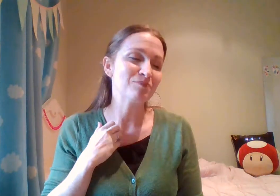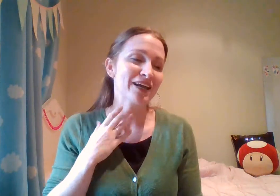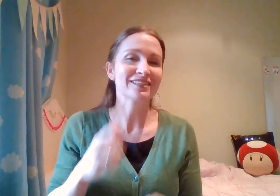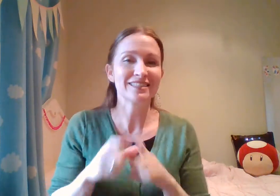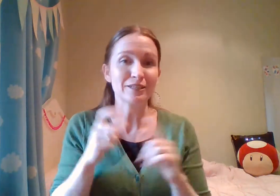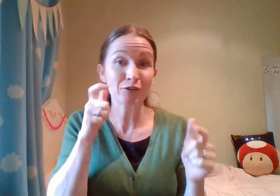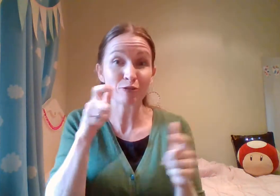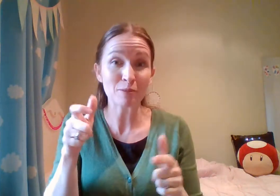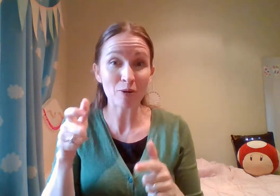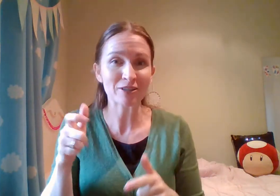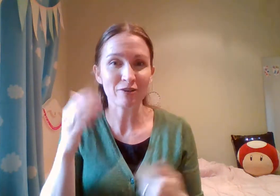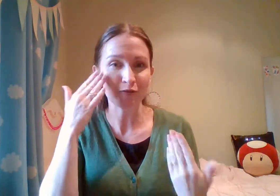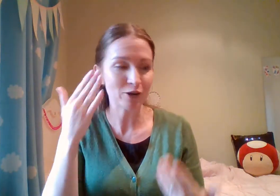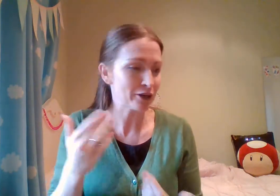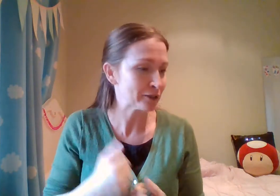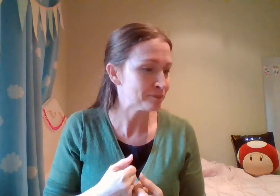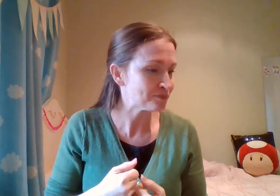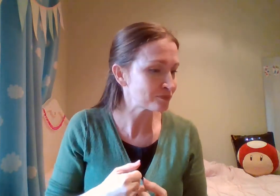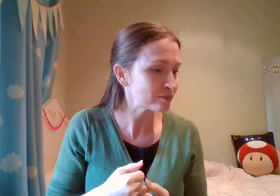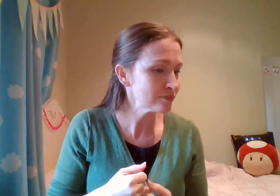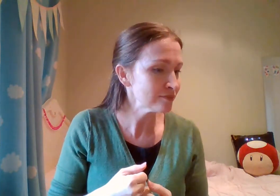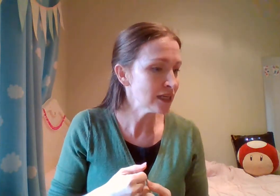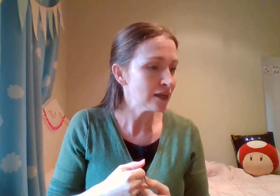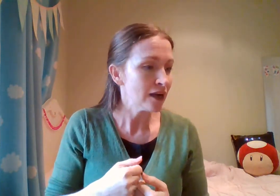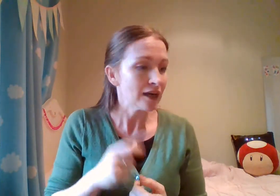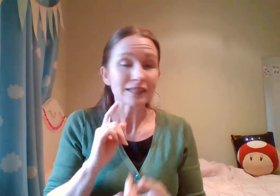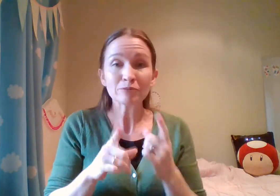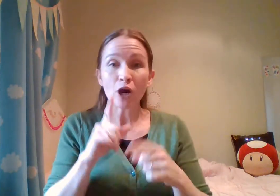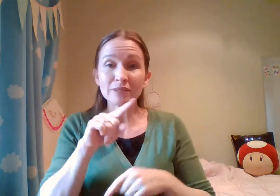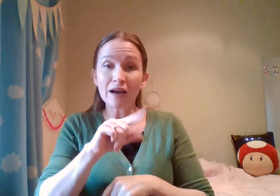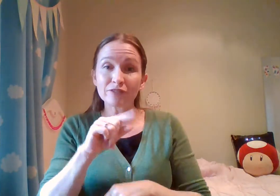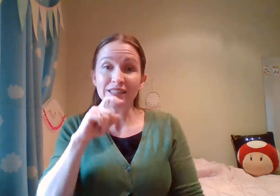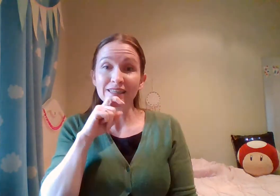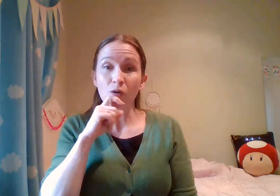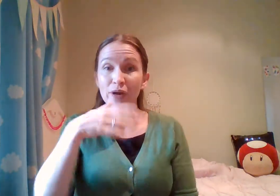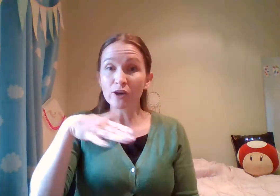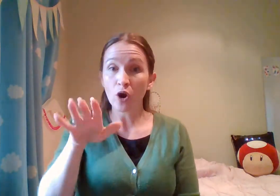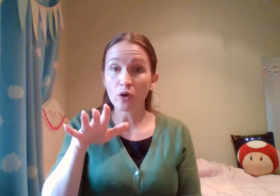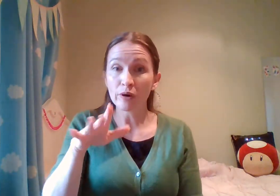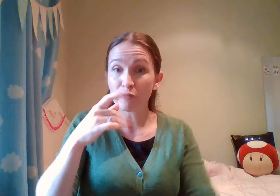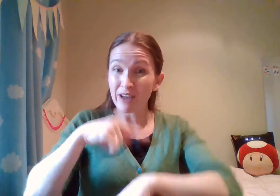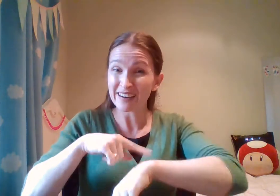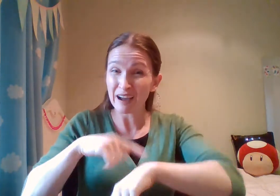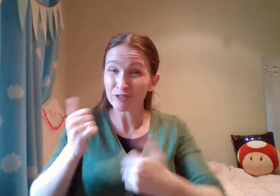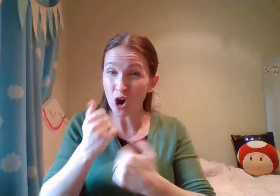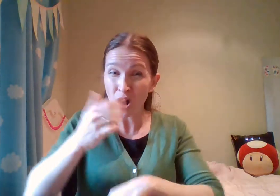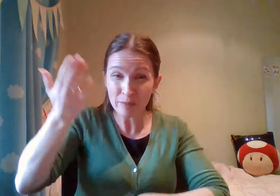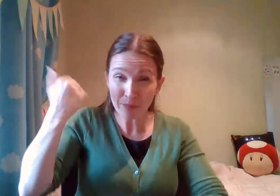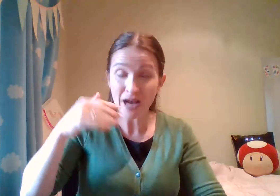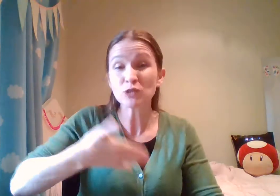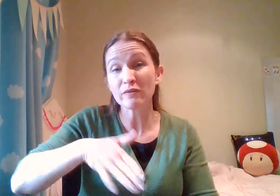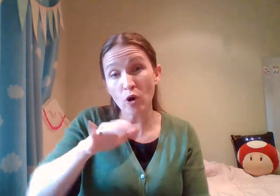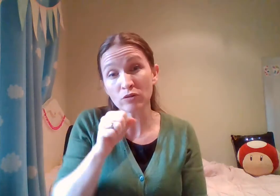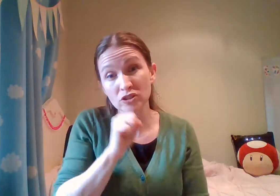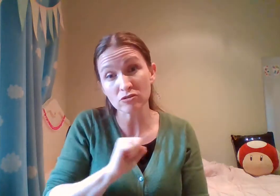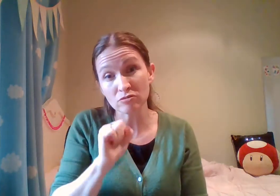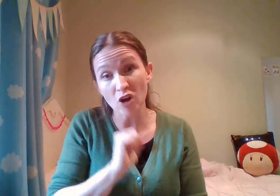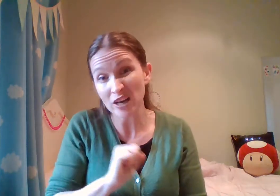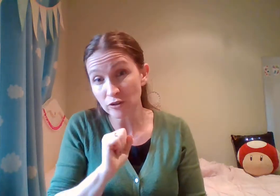it's difficult to monitor if we don't know. Sometimes after dinner we go, if we've had enough time, in the past we've gone to the ice cream